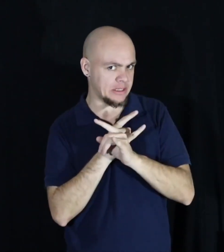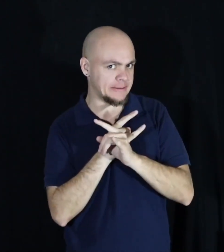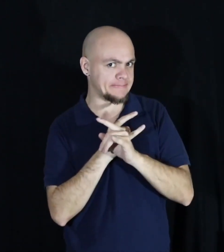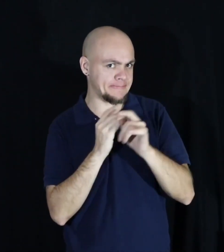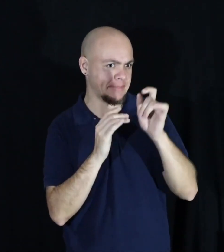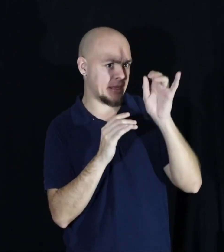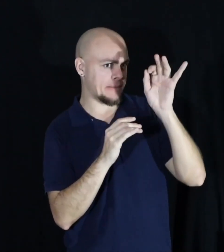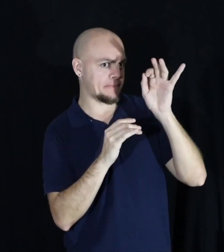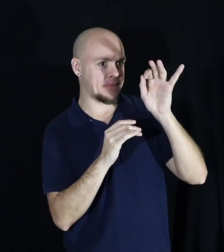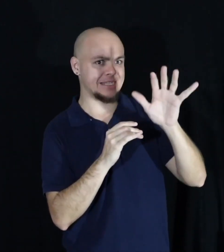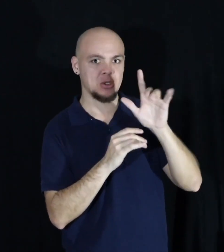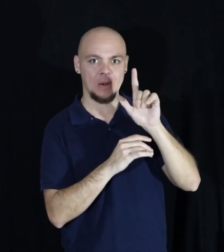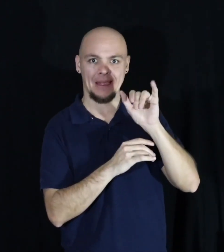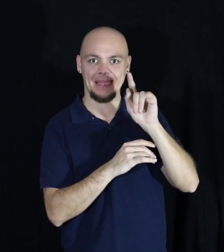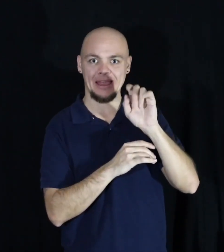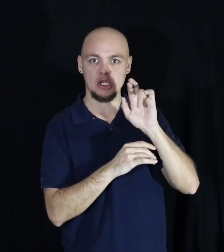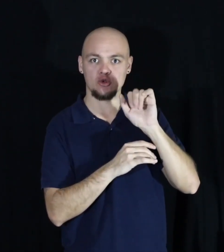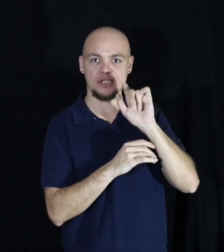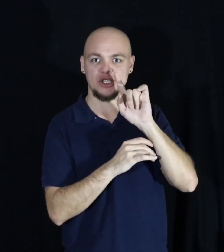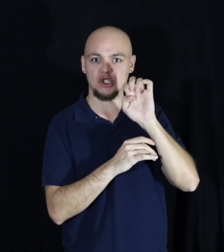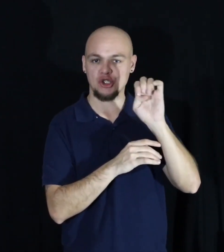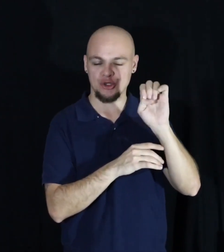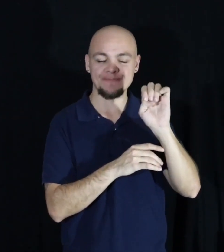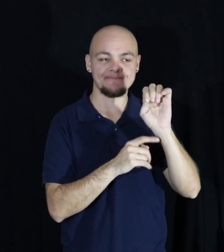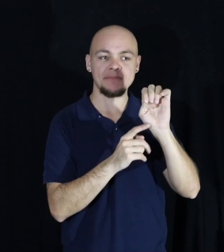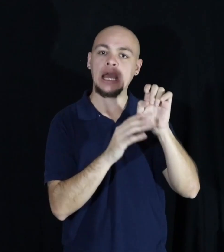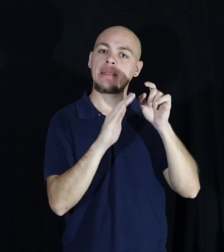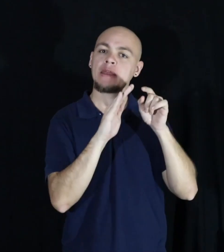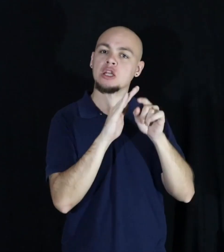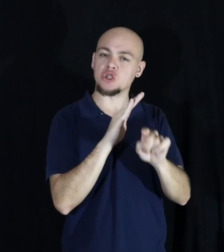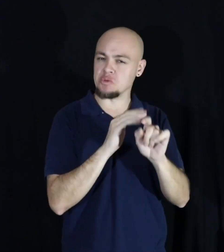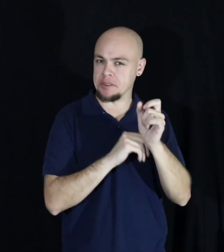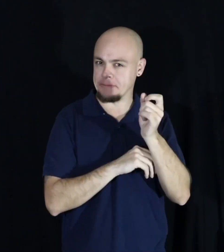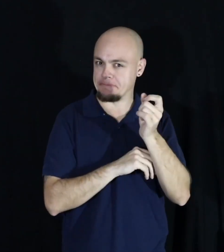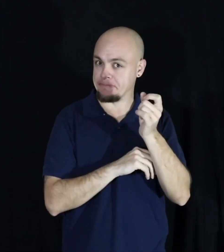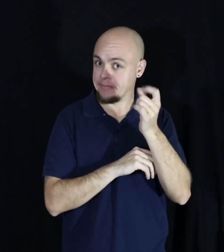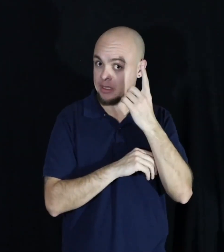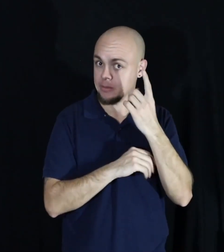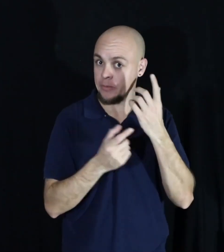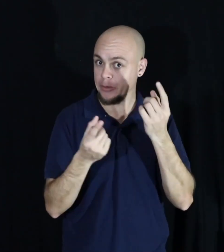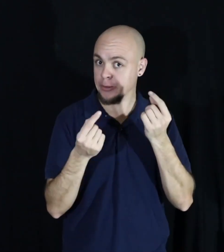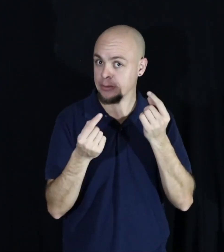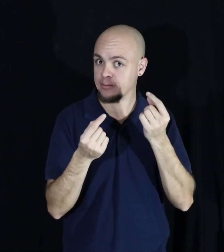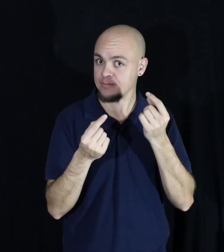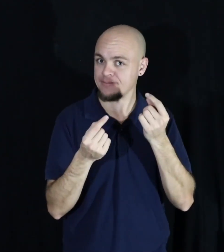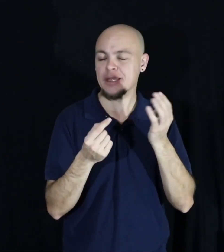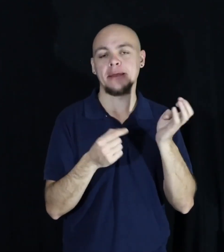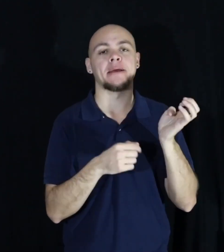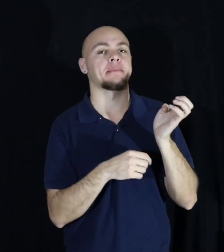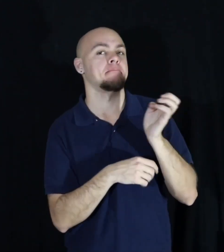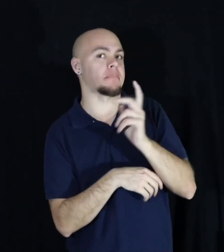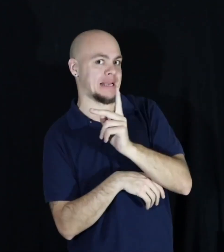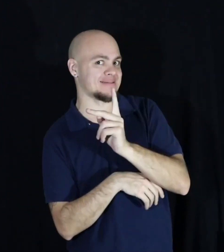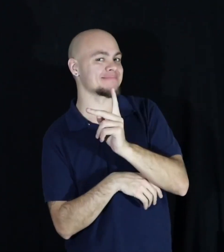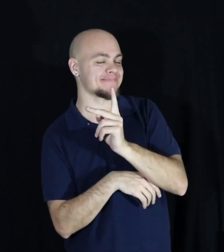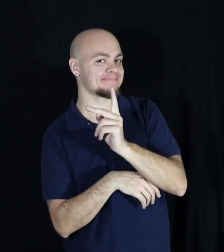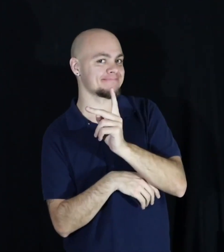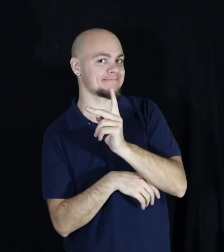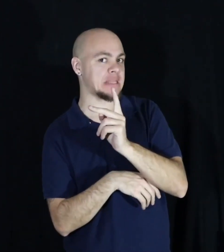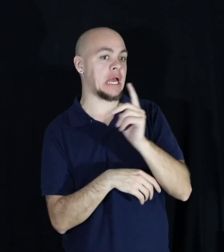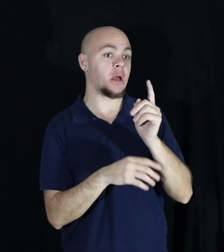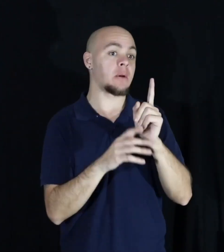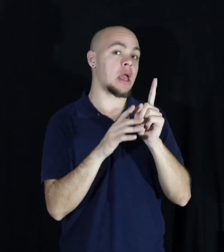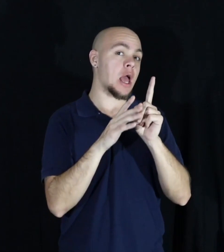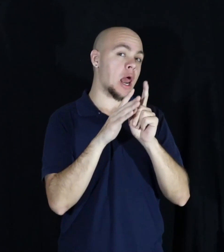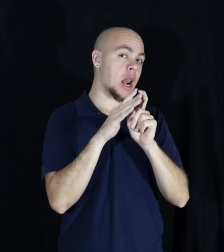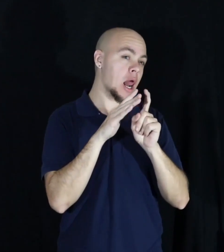literature. In order for the journey to be understood, there has to be a return. We retreat into